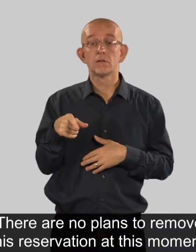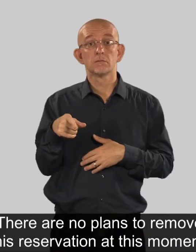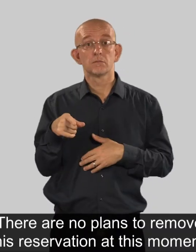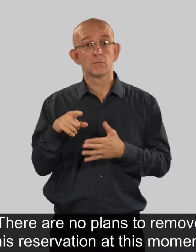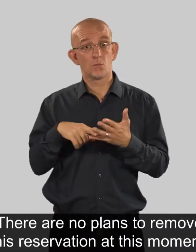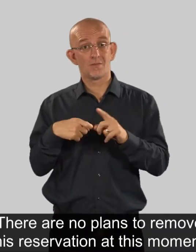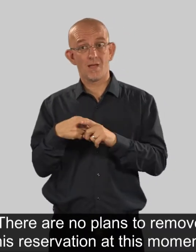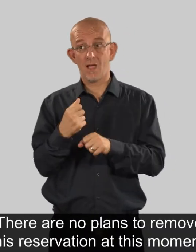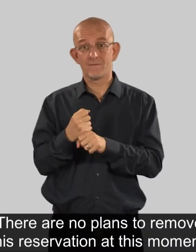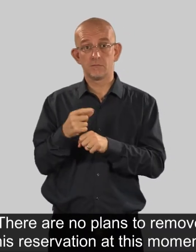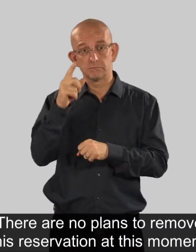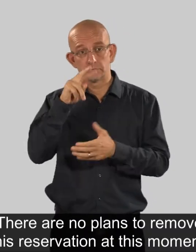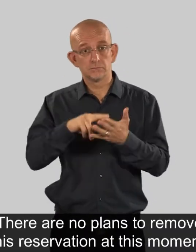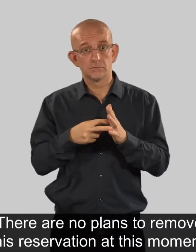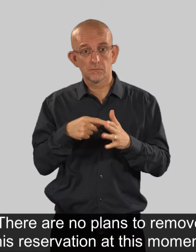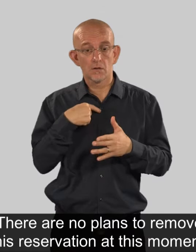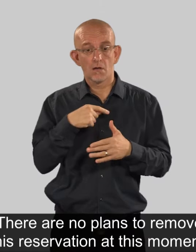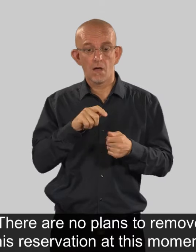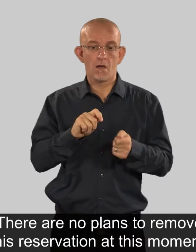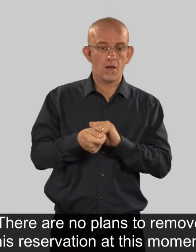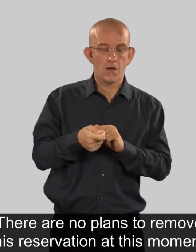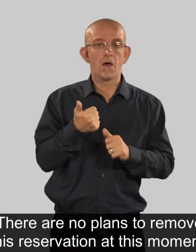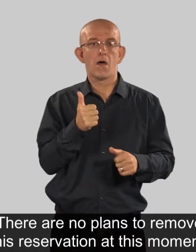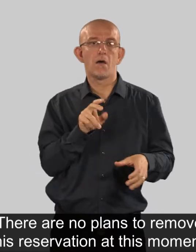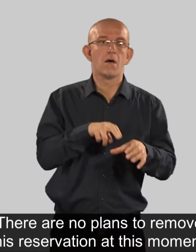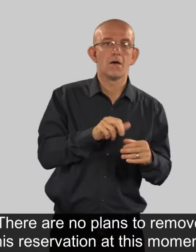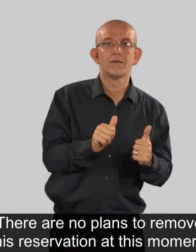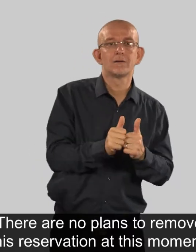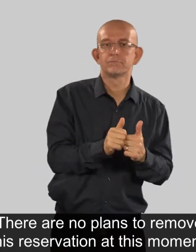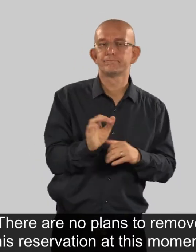There are no plans to remove this reservation at this moment.